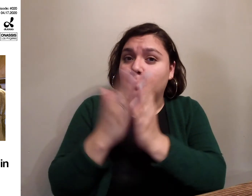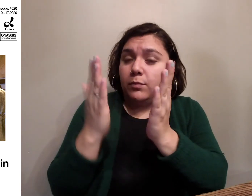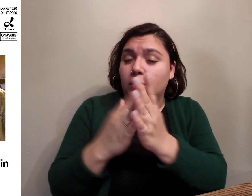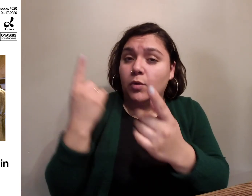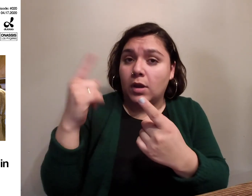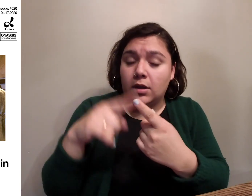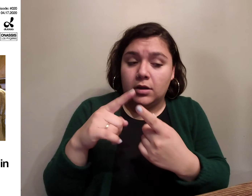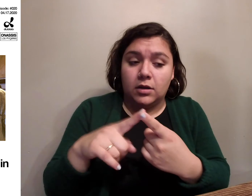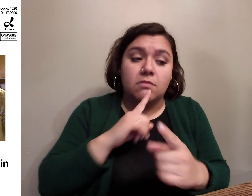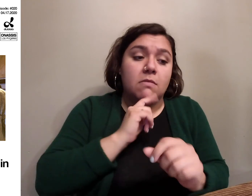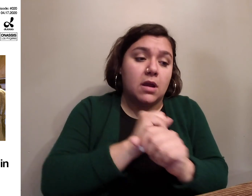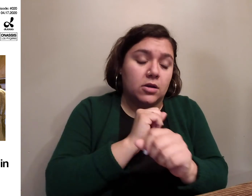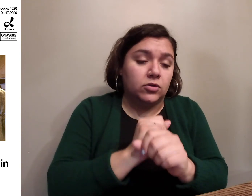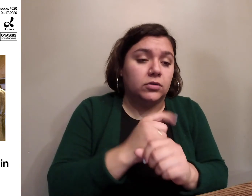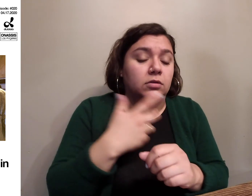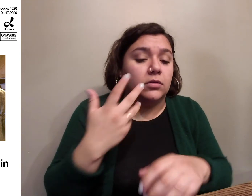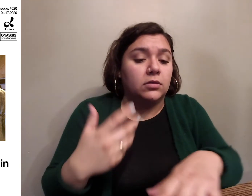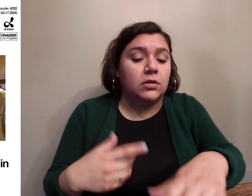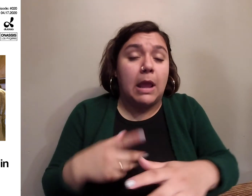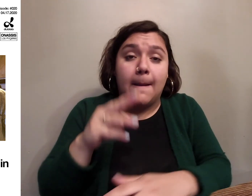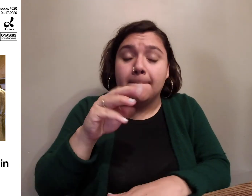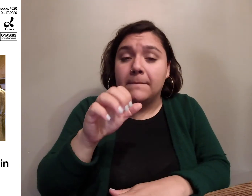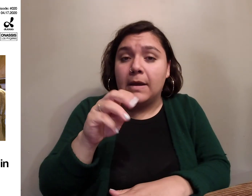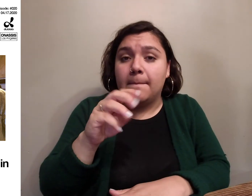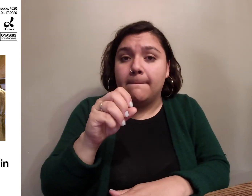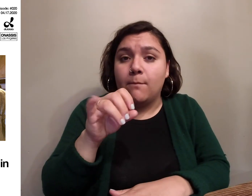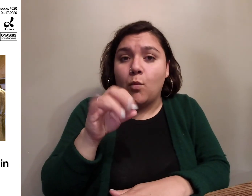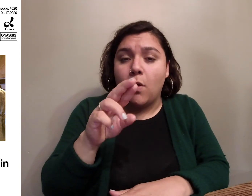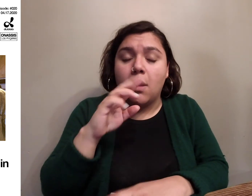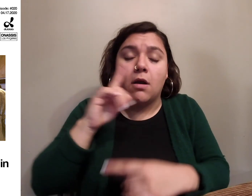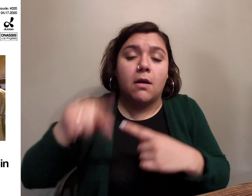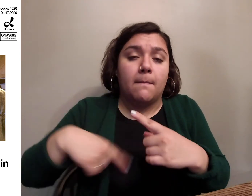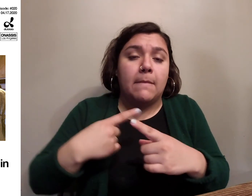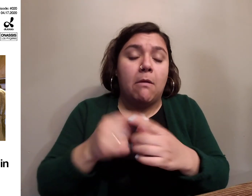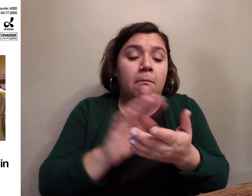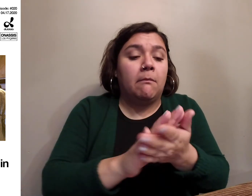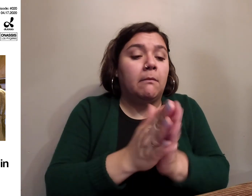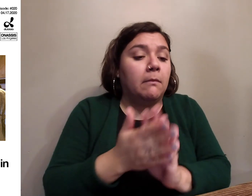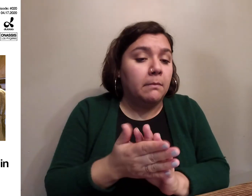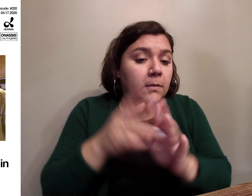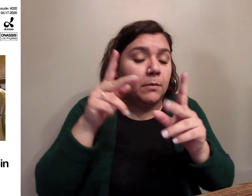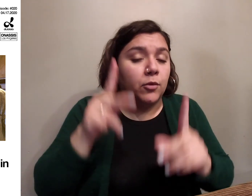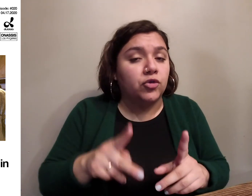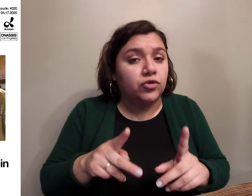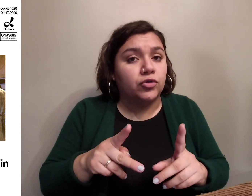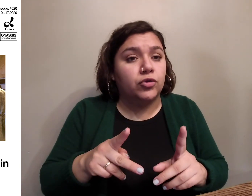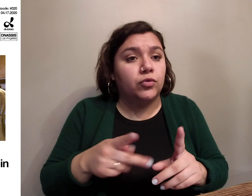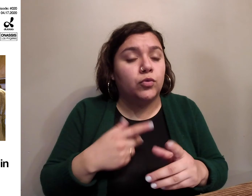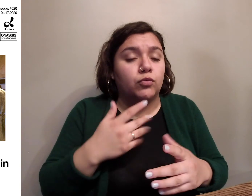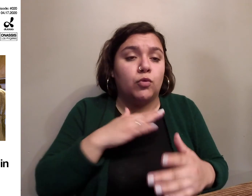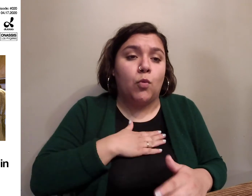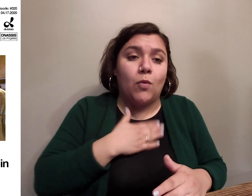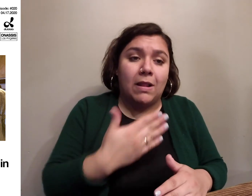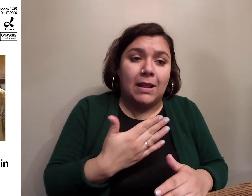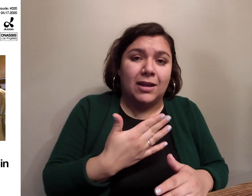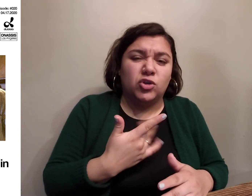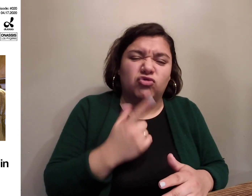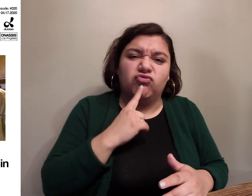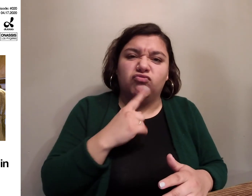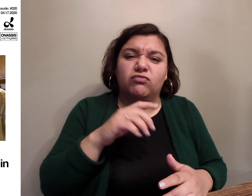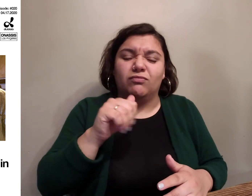slender memoir about becoming a person who is willing to assert herself, and that book is called